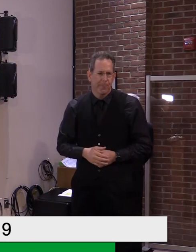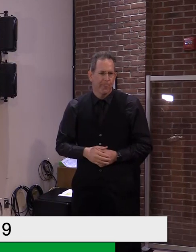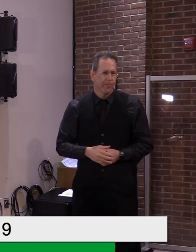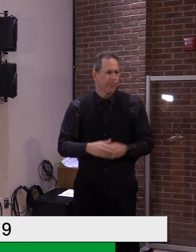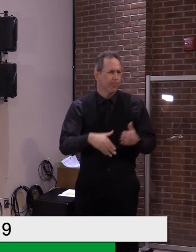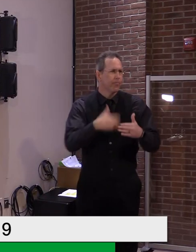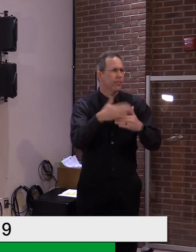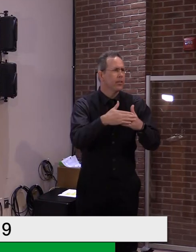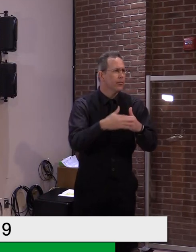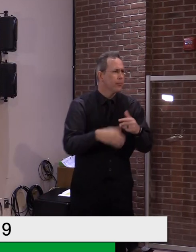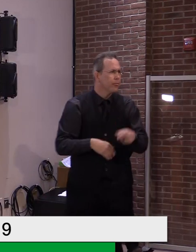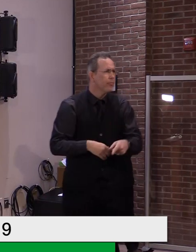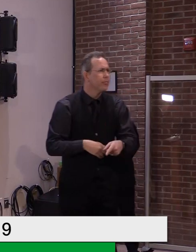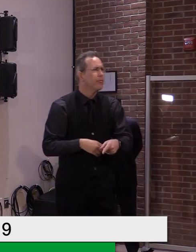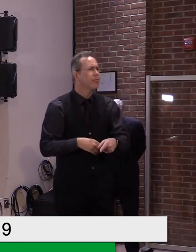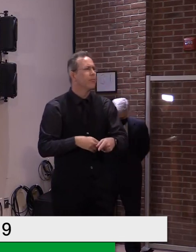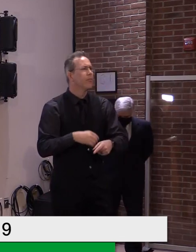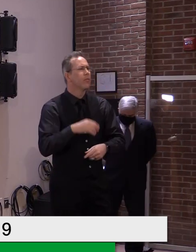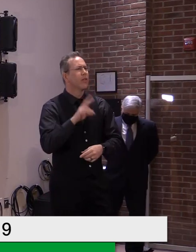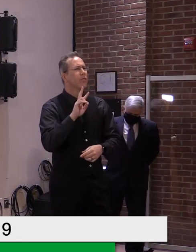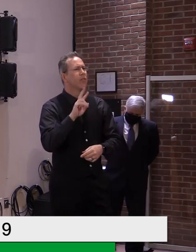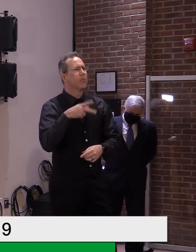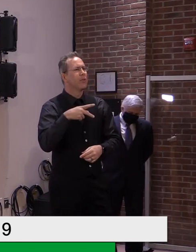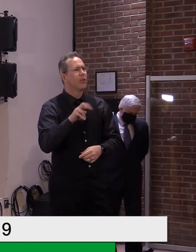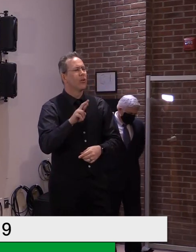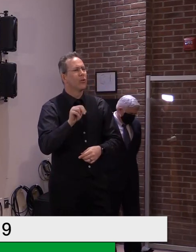Howard, VPR.